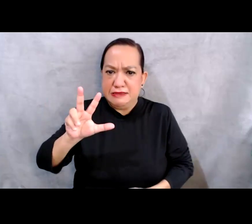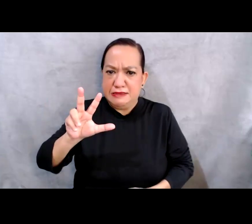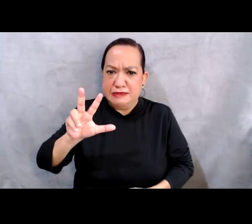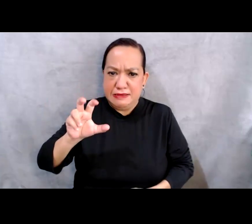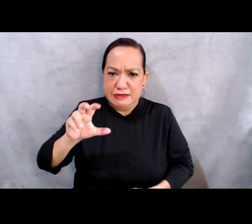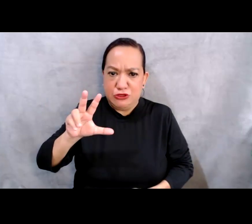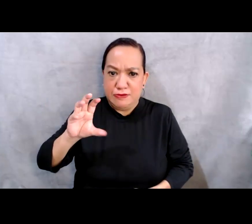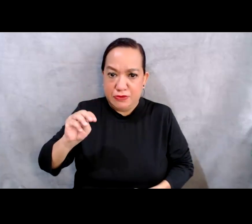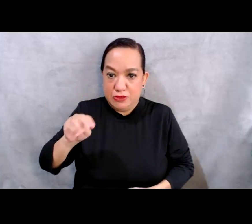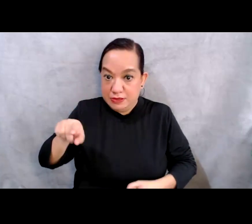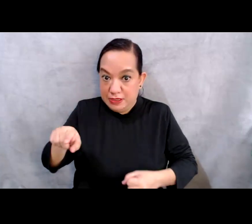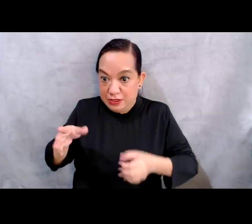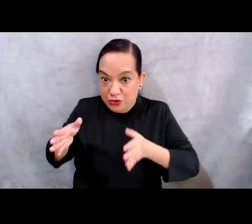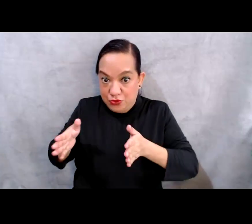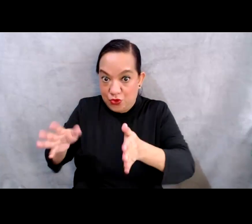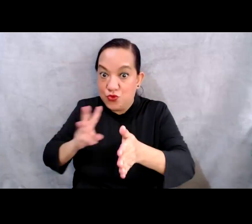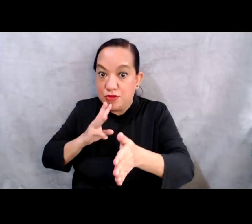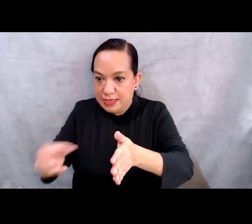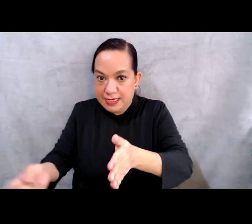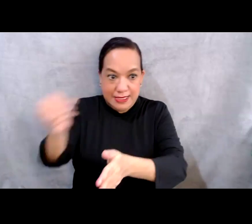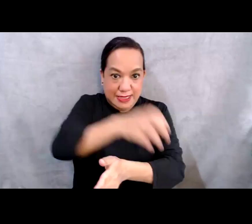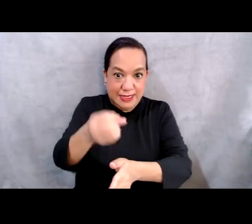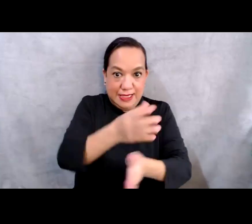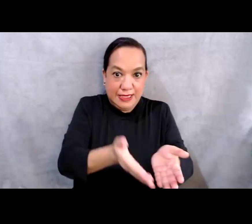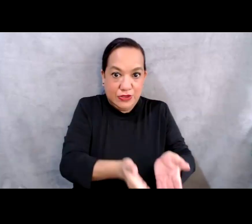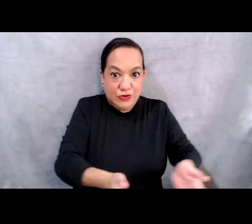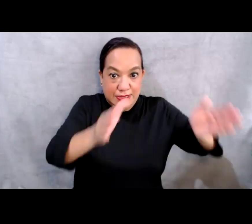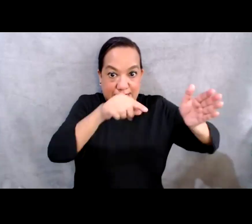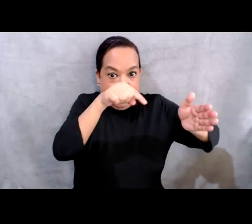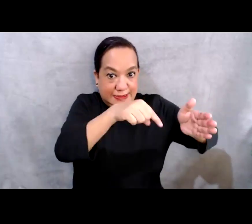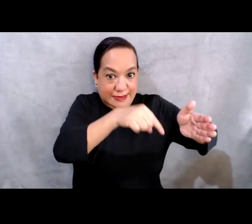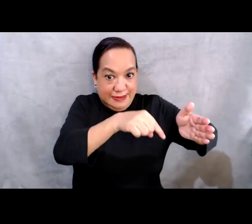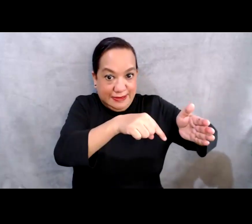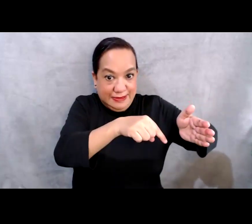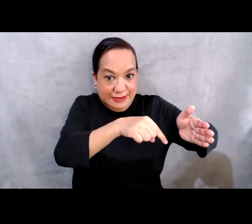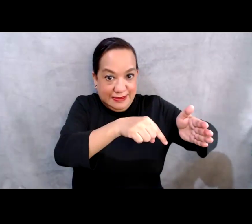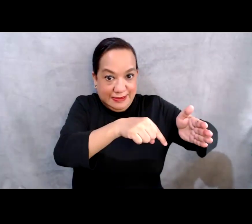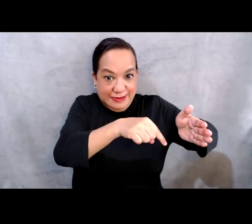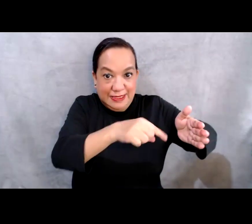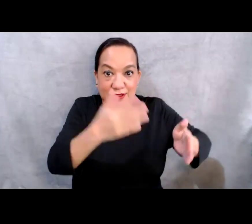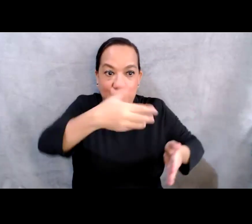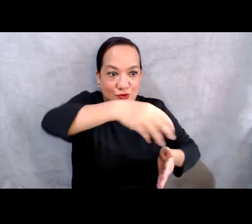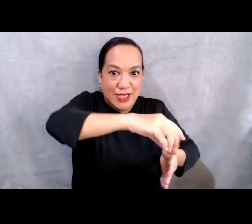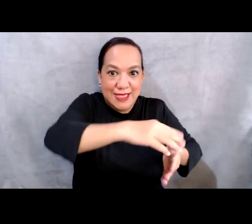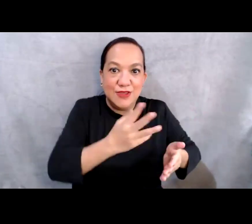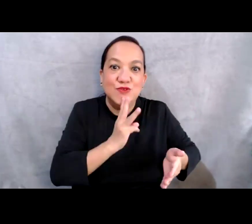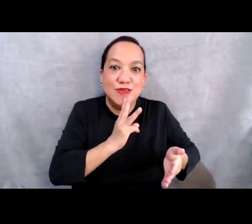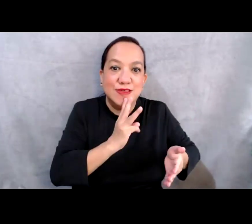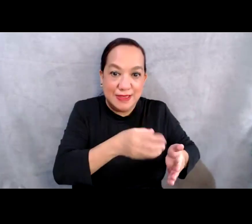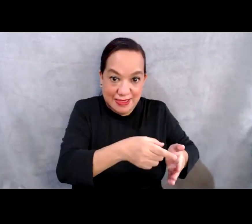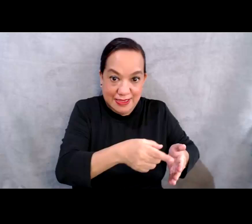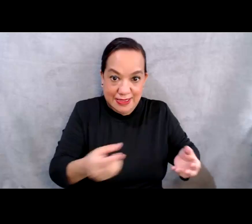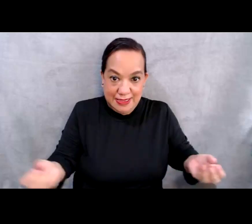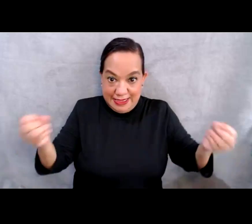another river diversion, and they brought water, still not adequate. Now in Sri Lanka, we have a large river, the longest river